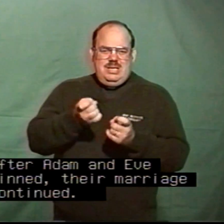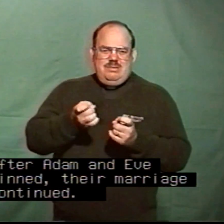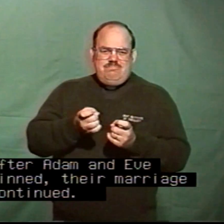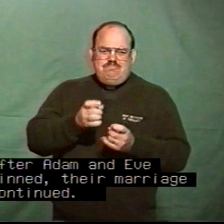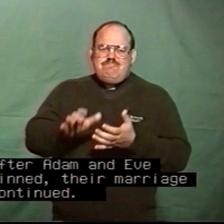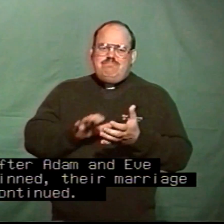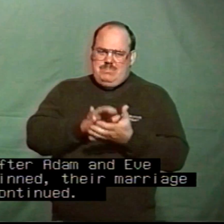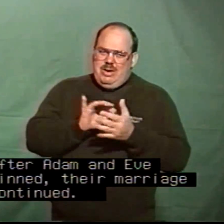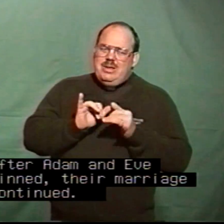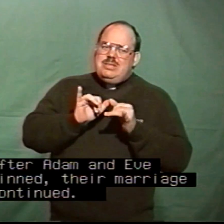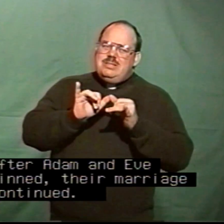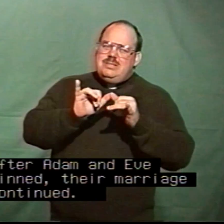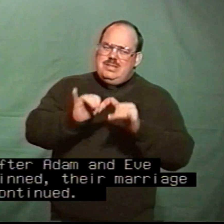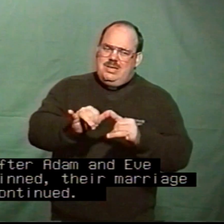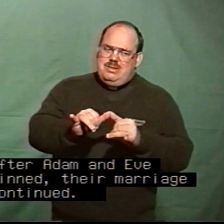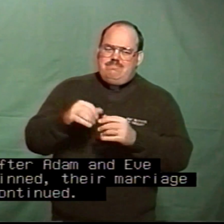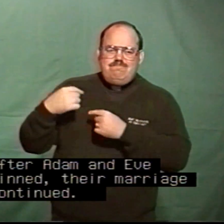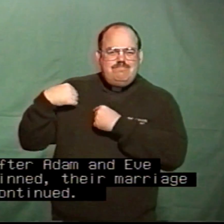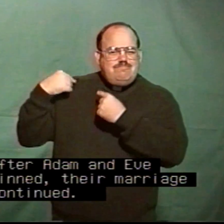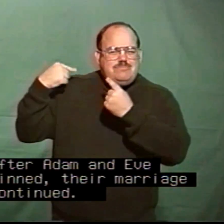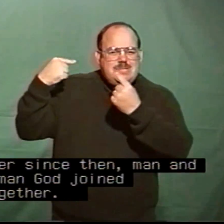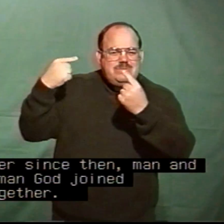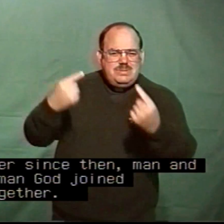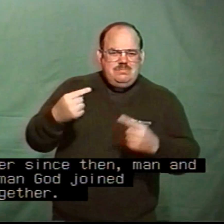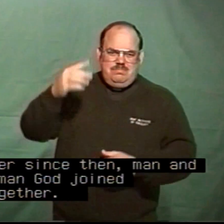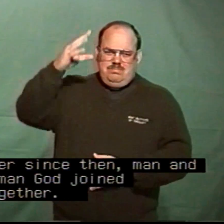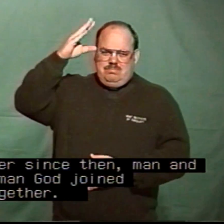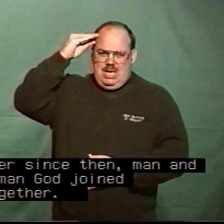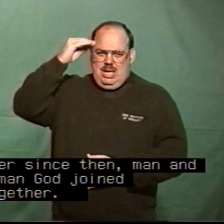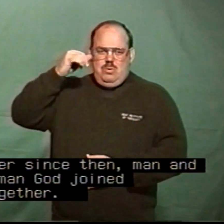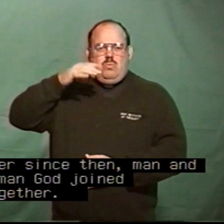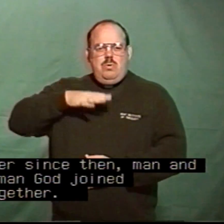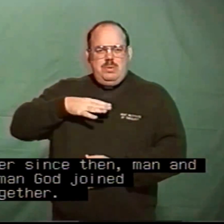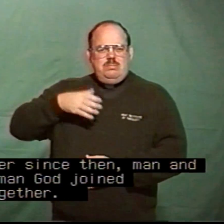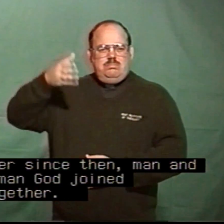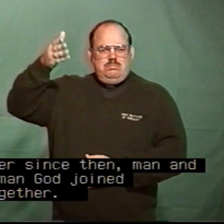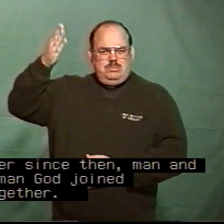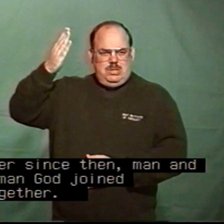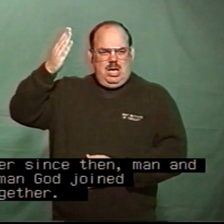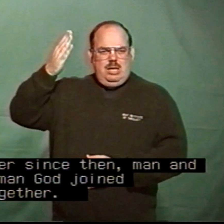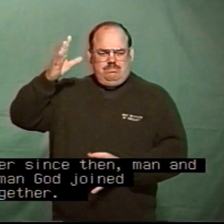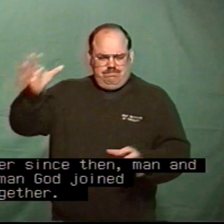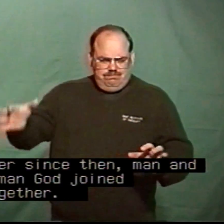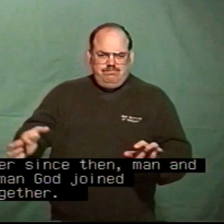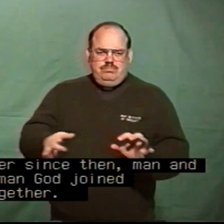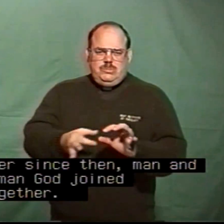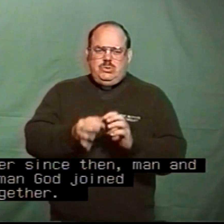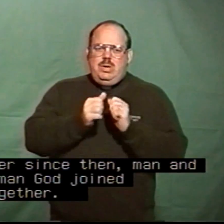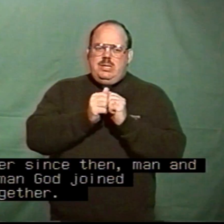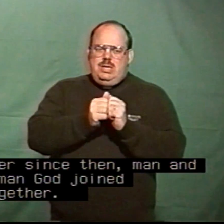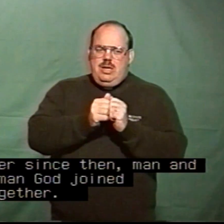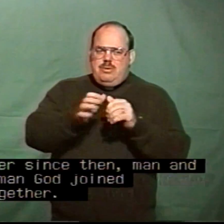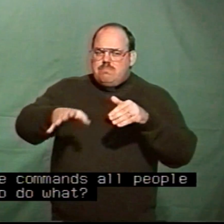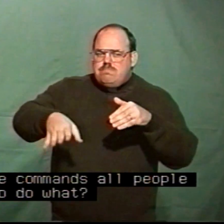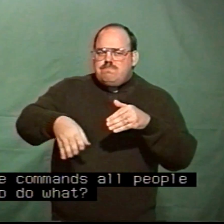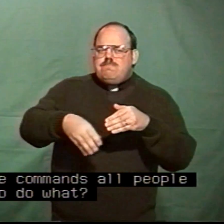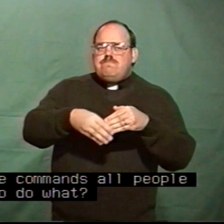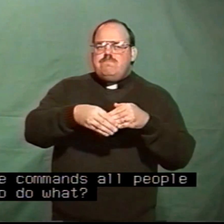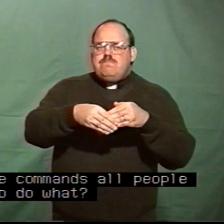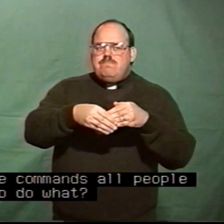After Adam and Eve sinned, their marriage continued. Ever since then, man and woman, God joined together. He commanded